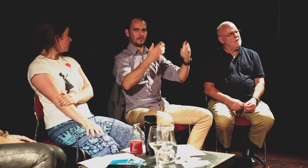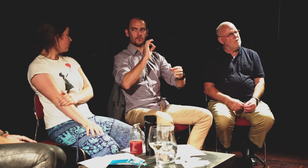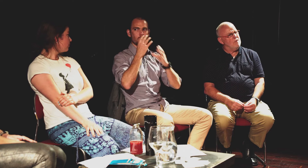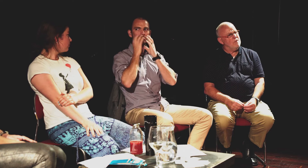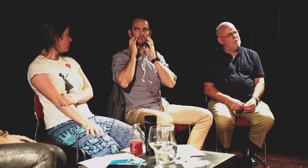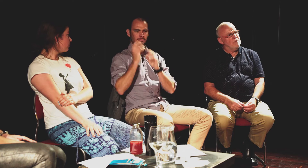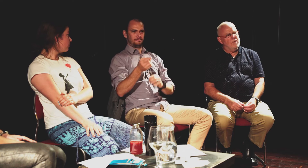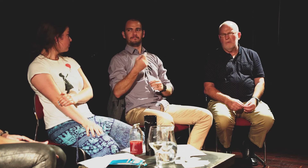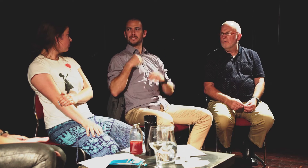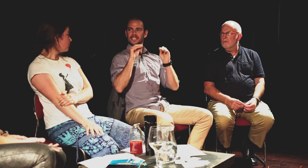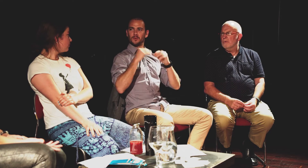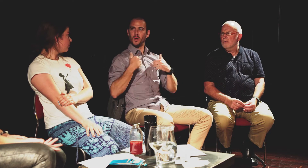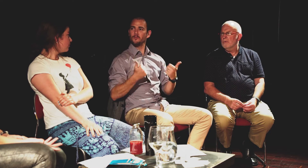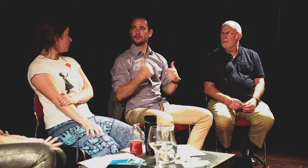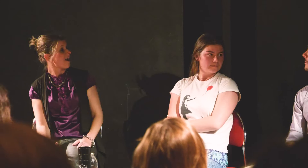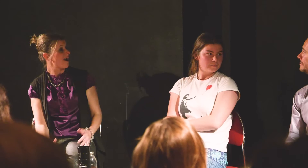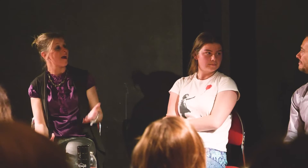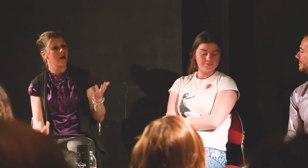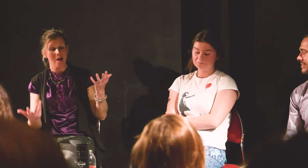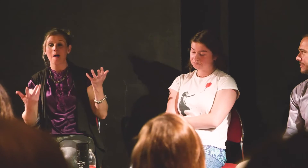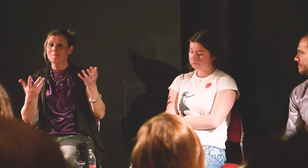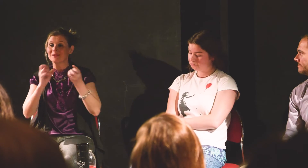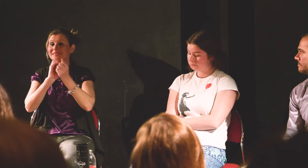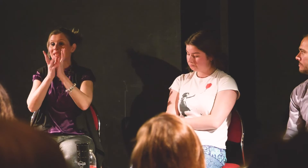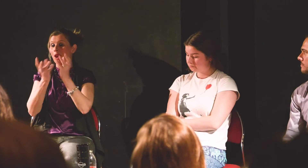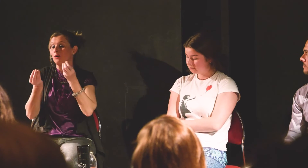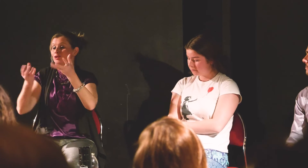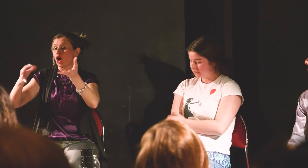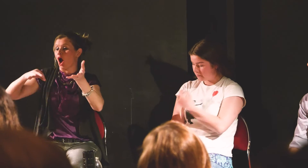communicate easier. And I've even seen my workmates, two hearing people, using it without me there.